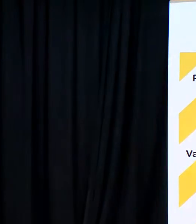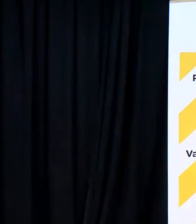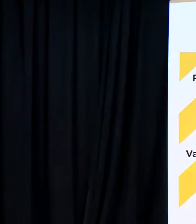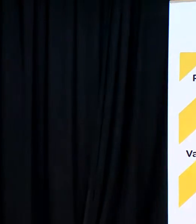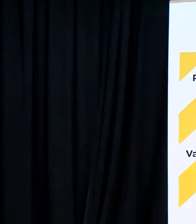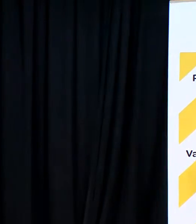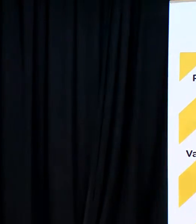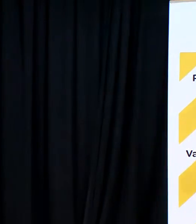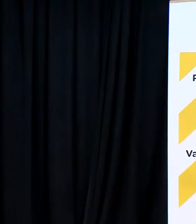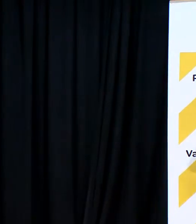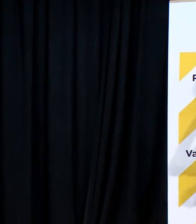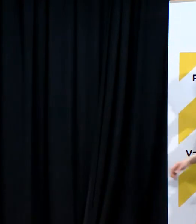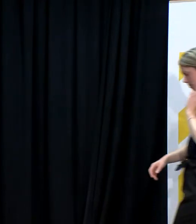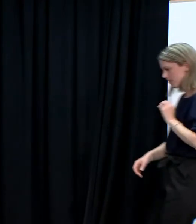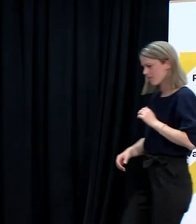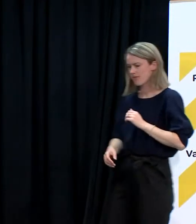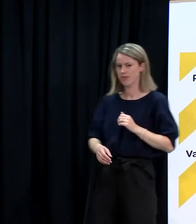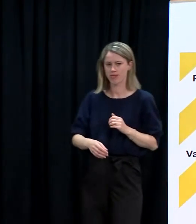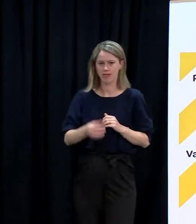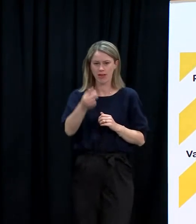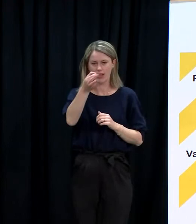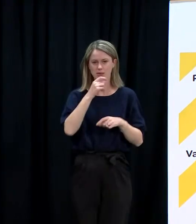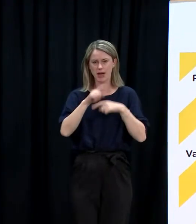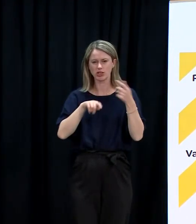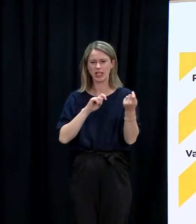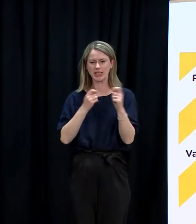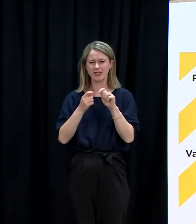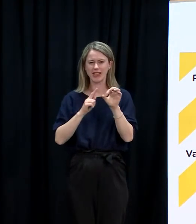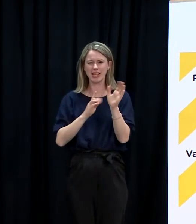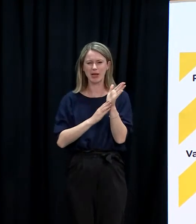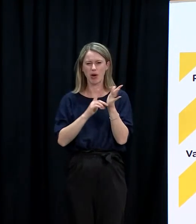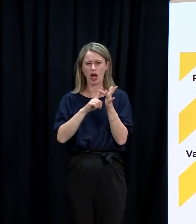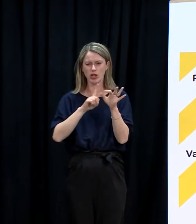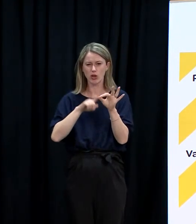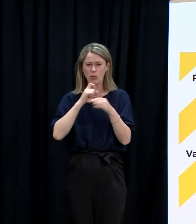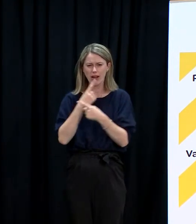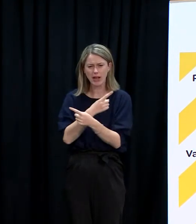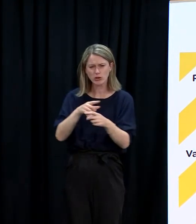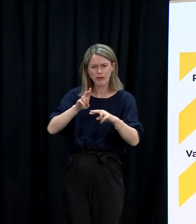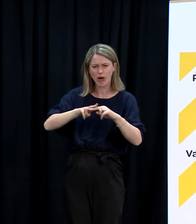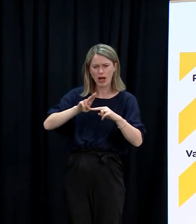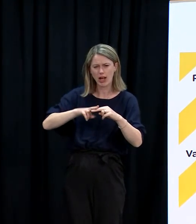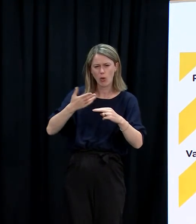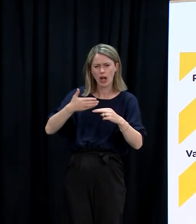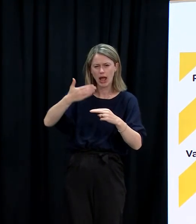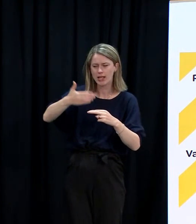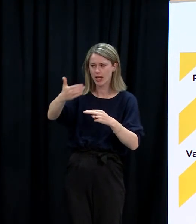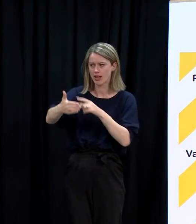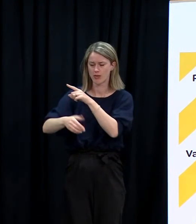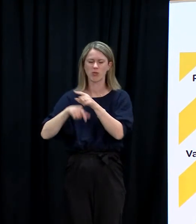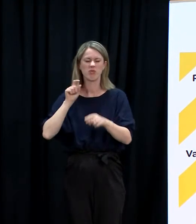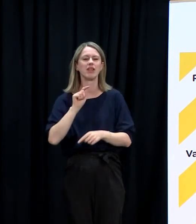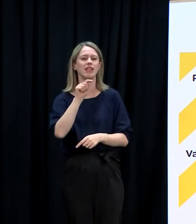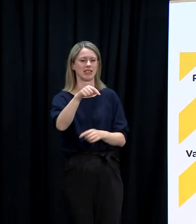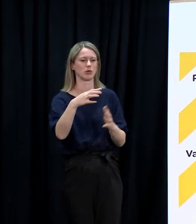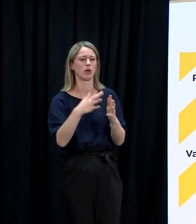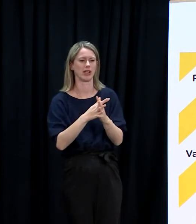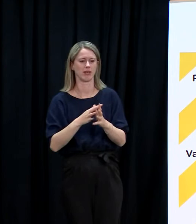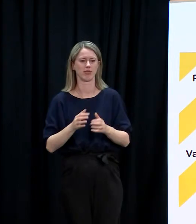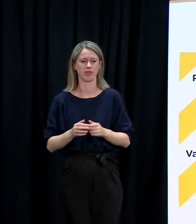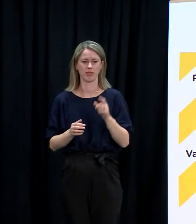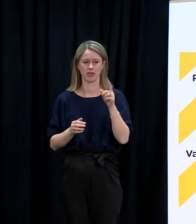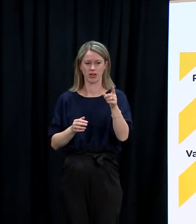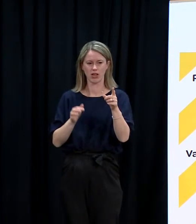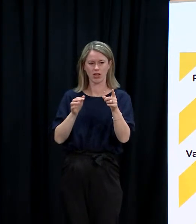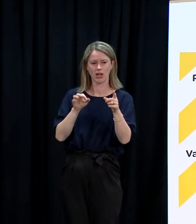announcement, or is that next week? Sorry, Your changes to MIQ you talked about today? most likely to be next week. Okay. Under the